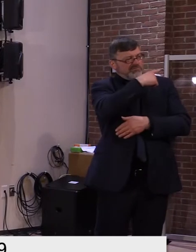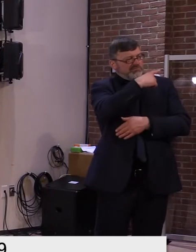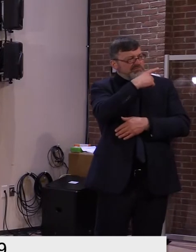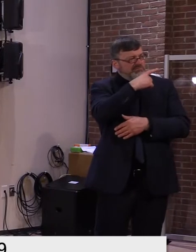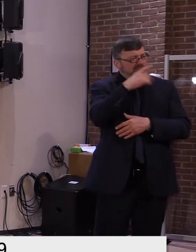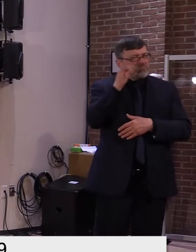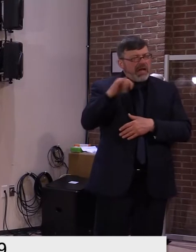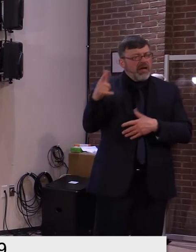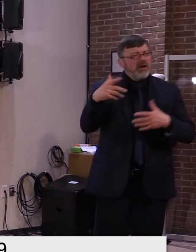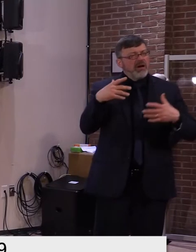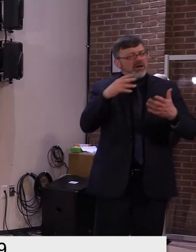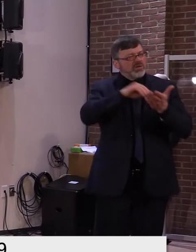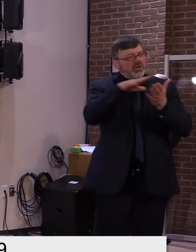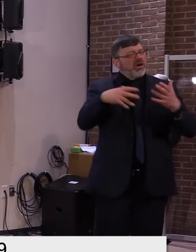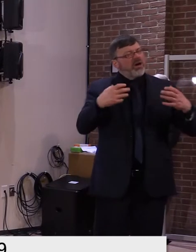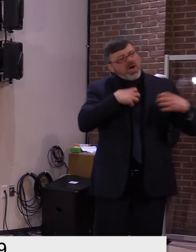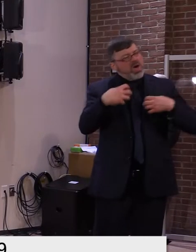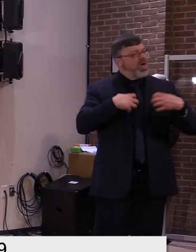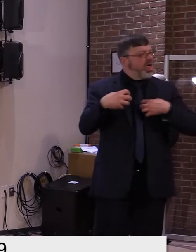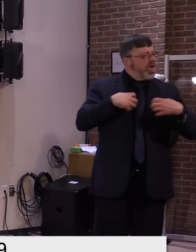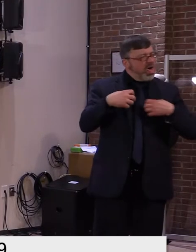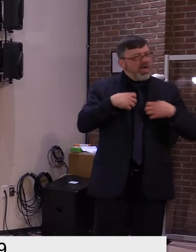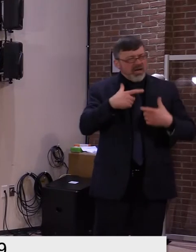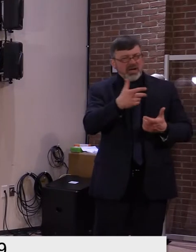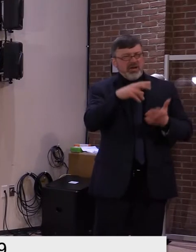excessive suspensions and